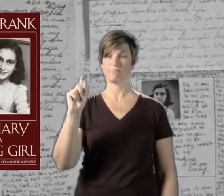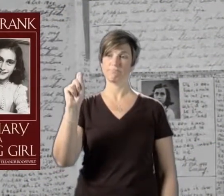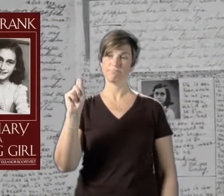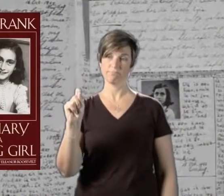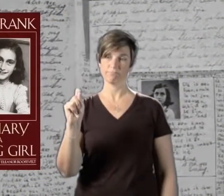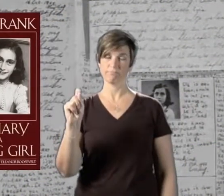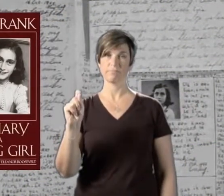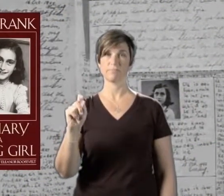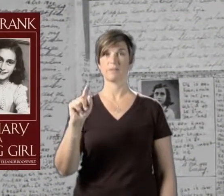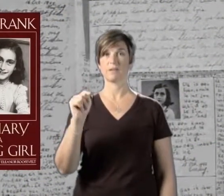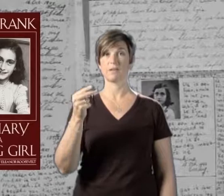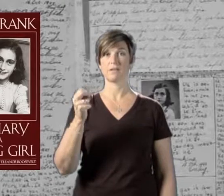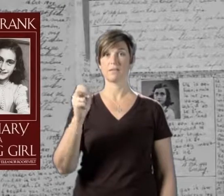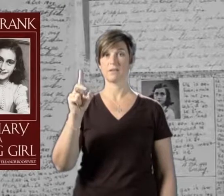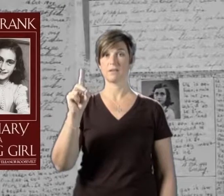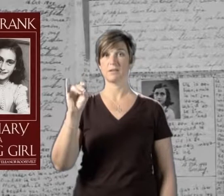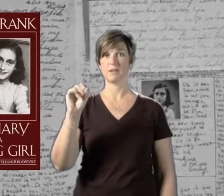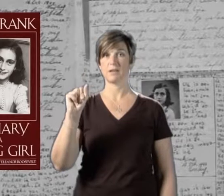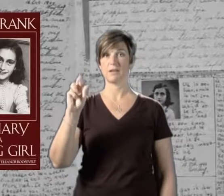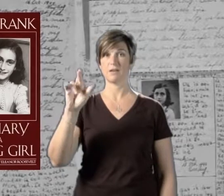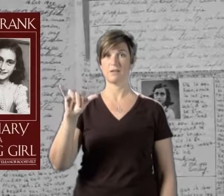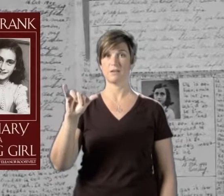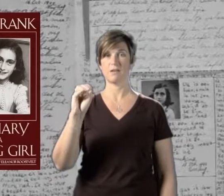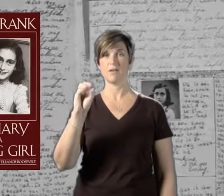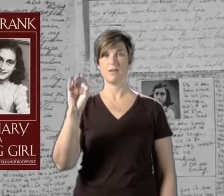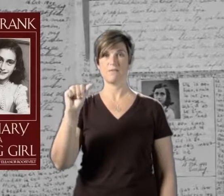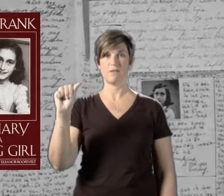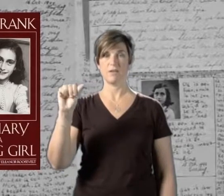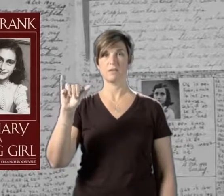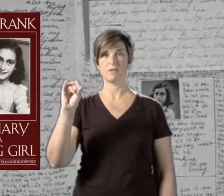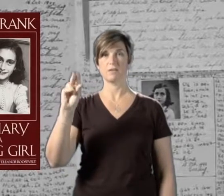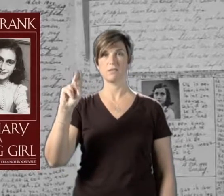From Anne Frank, The Diary of a Young Girl.